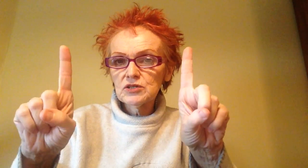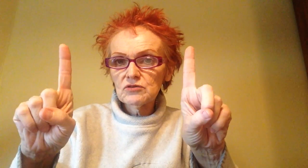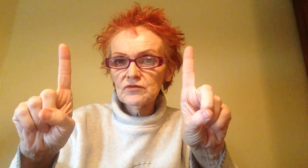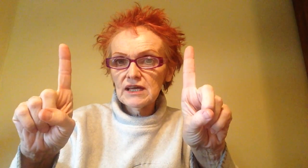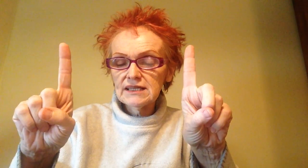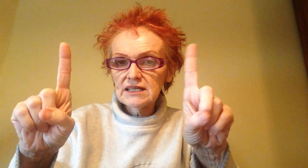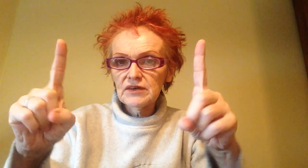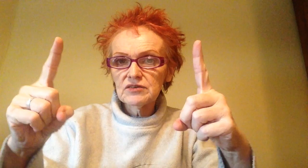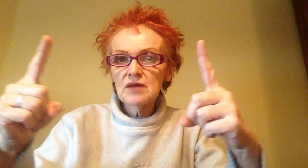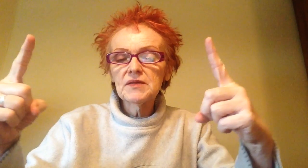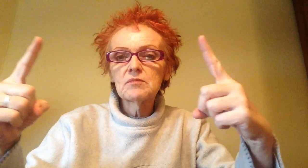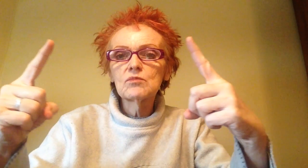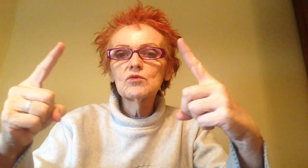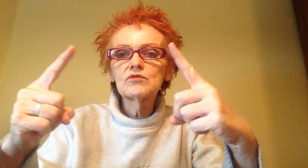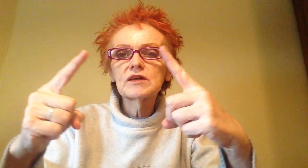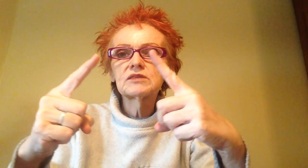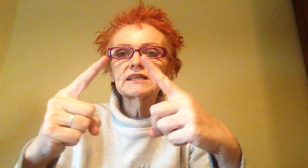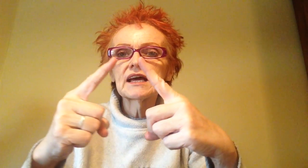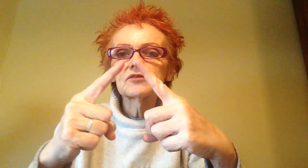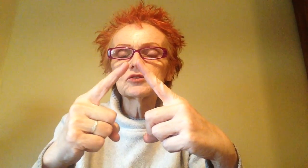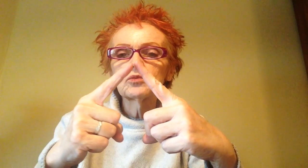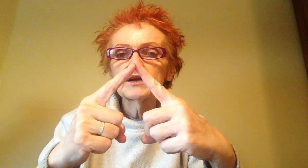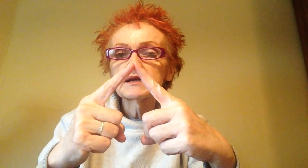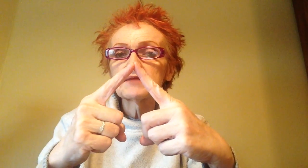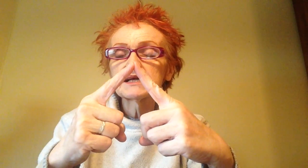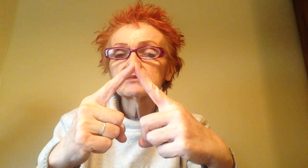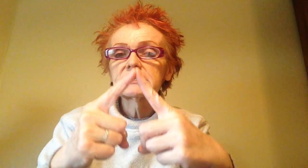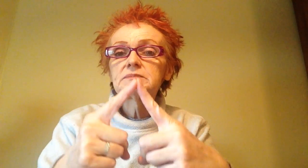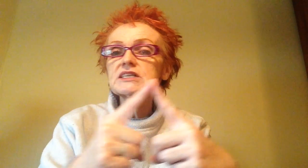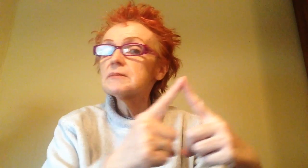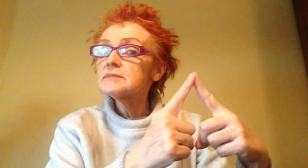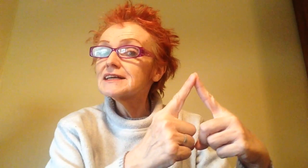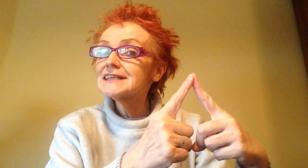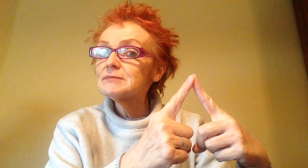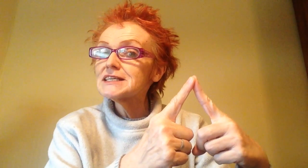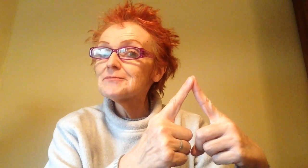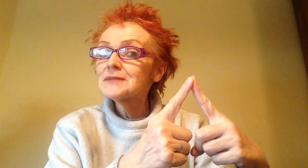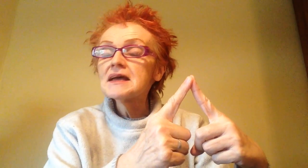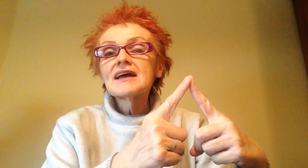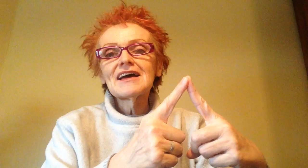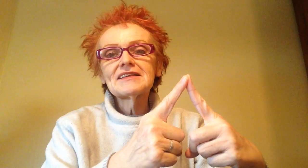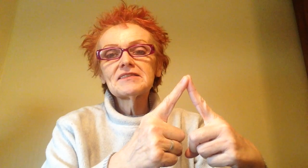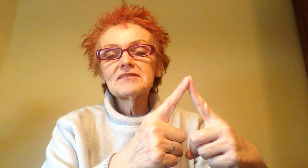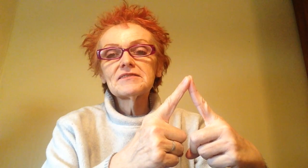your index fingers up and then move them together to point and kind of make a little teepee shape. And